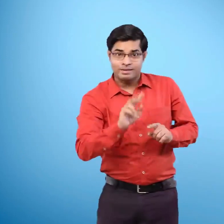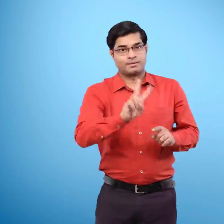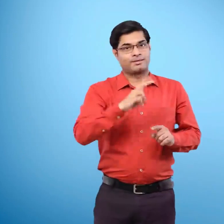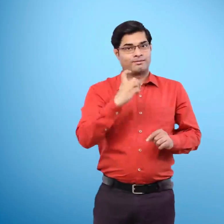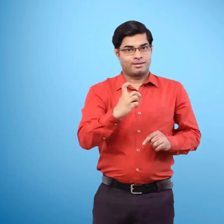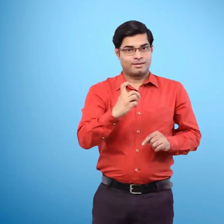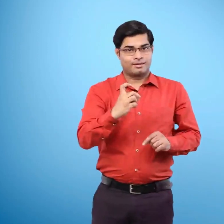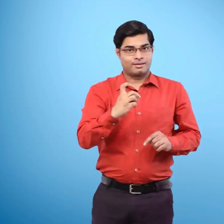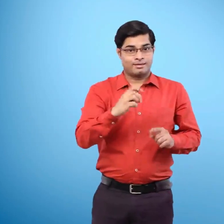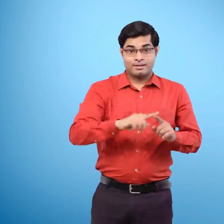27,